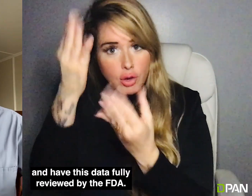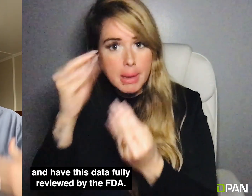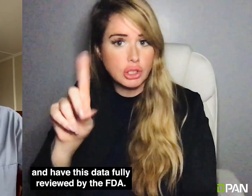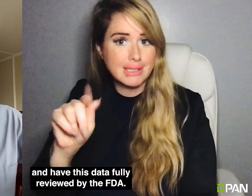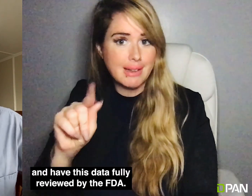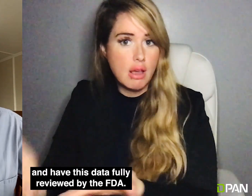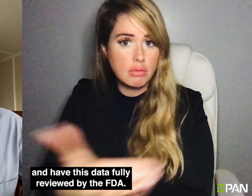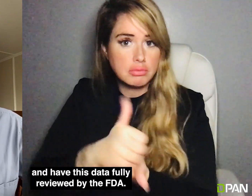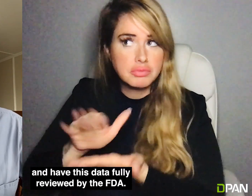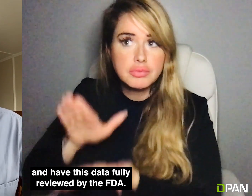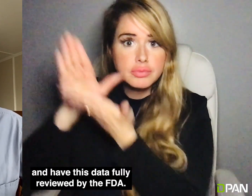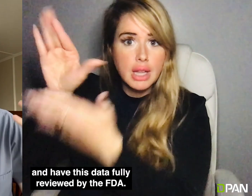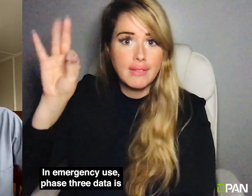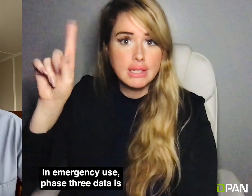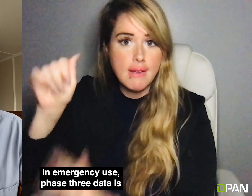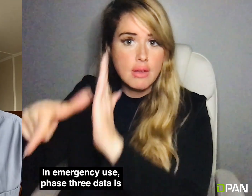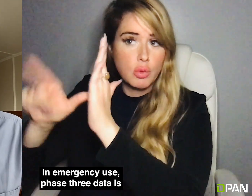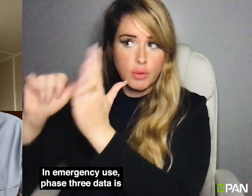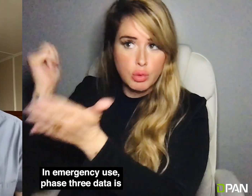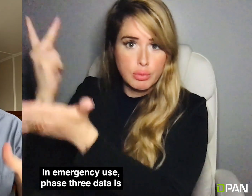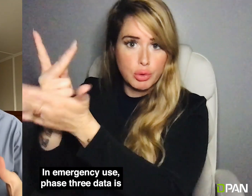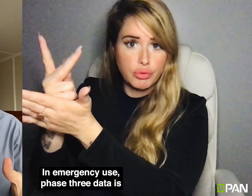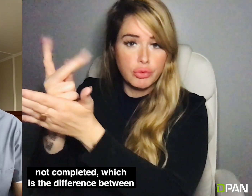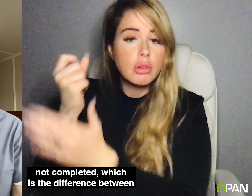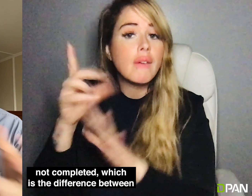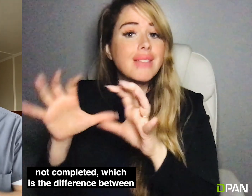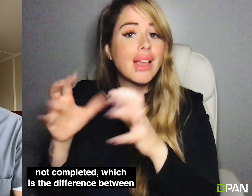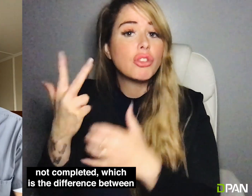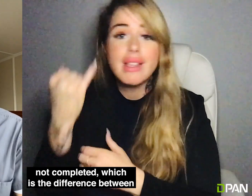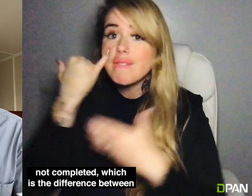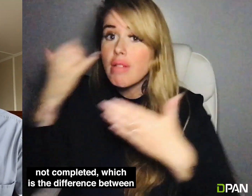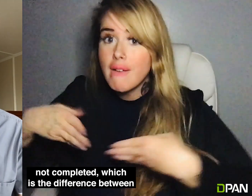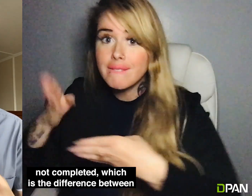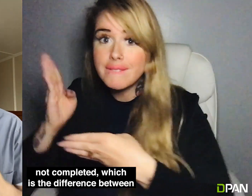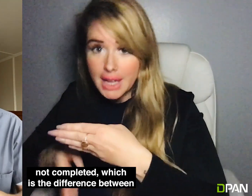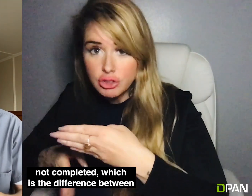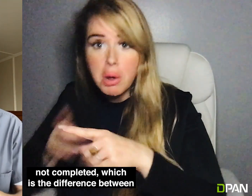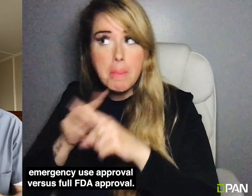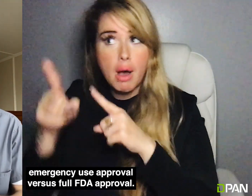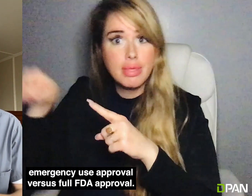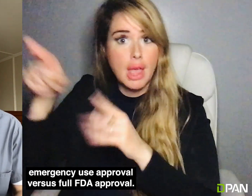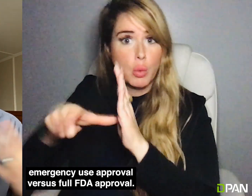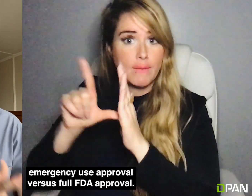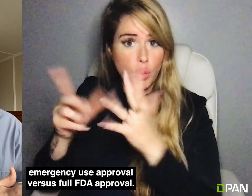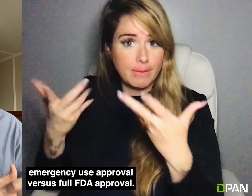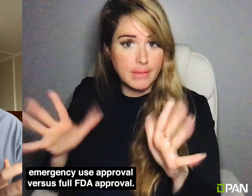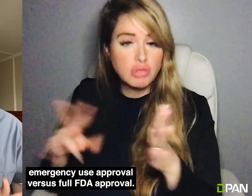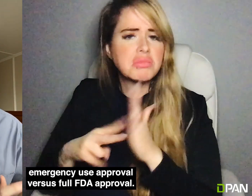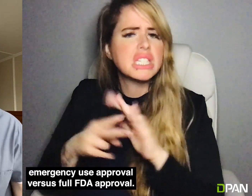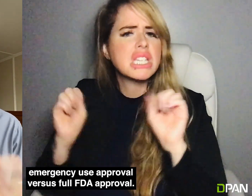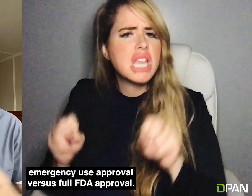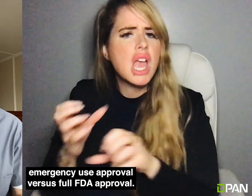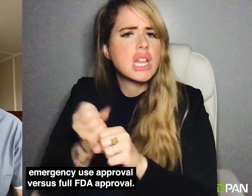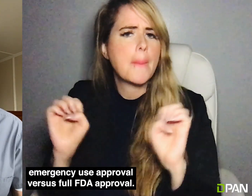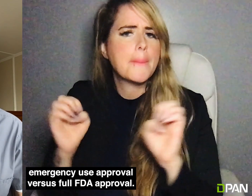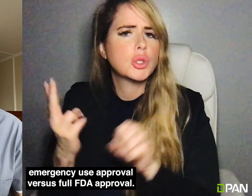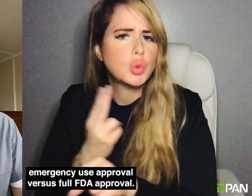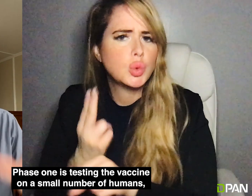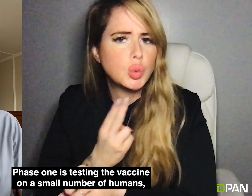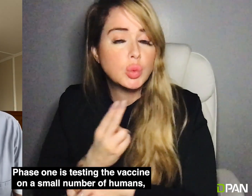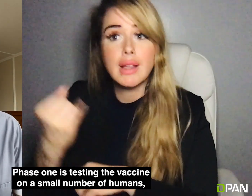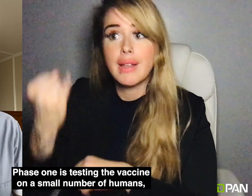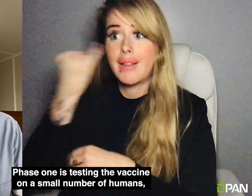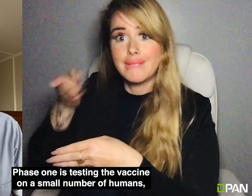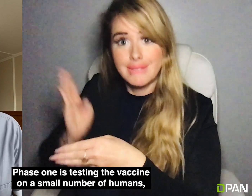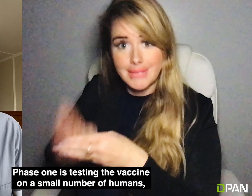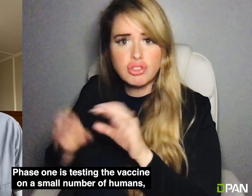have this data fully reviewed by the FDA. In emergency use, phase 3 data is not completed, which is the difference between emergency use approval versus full FDA approval.